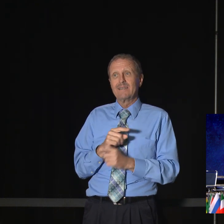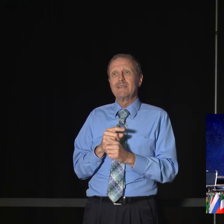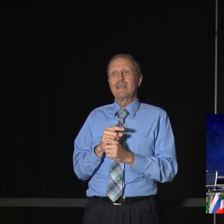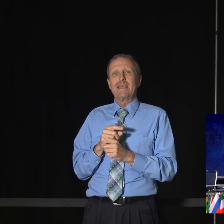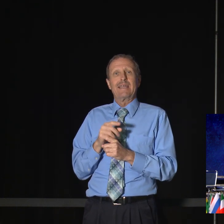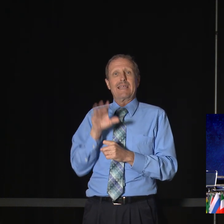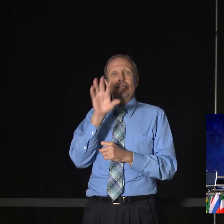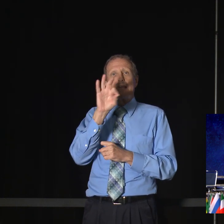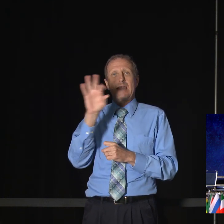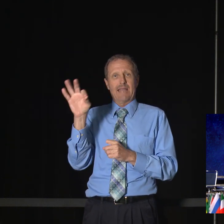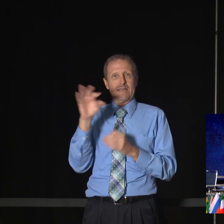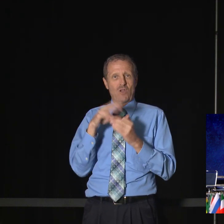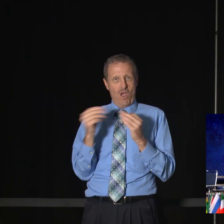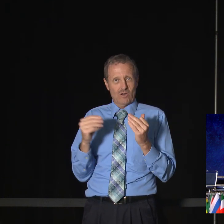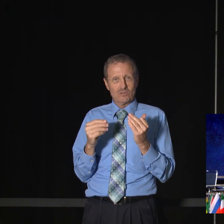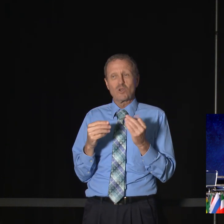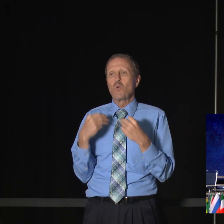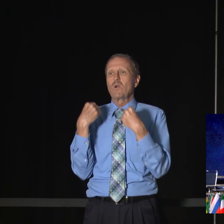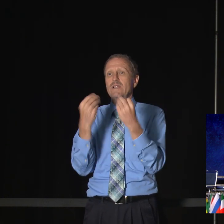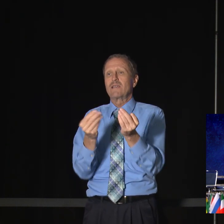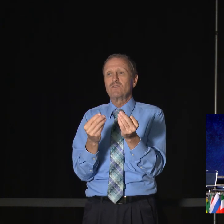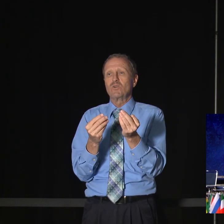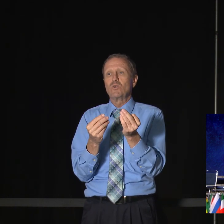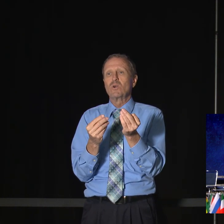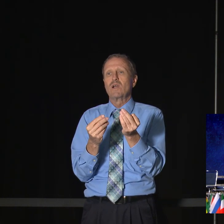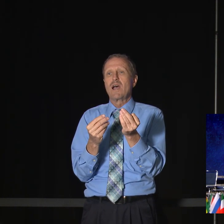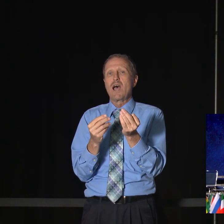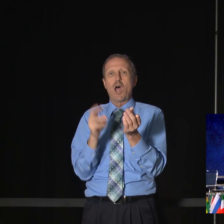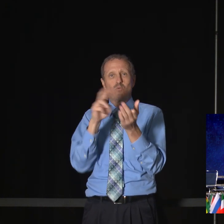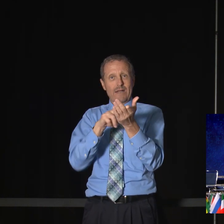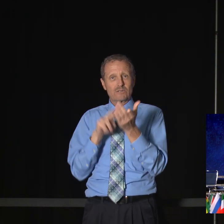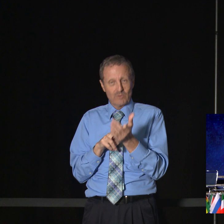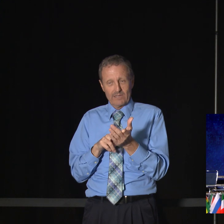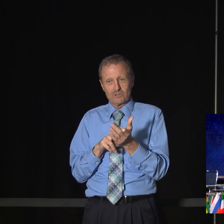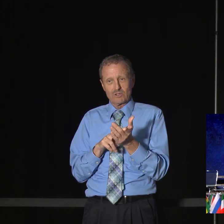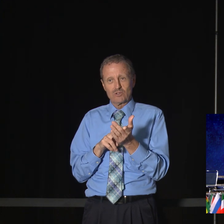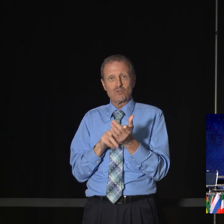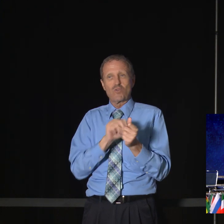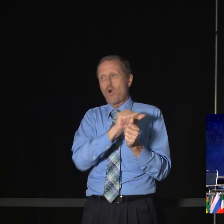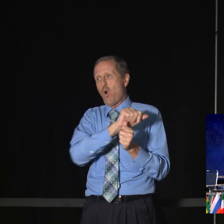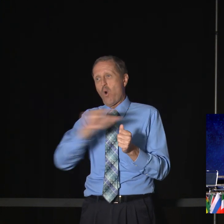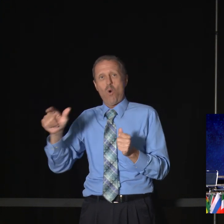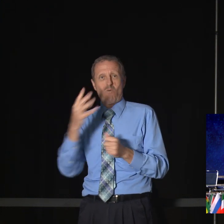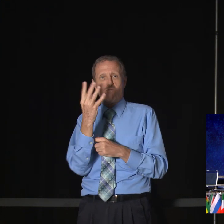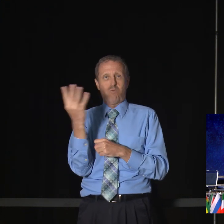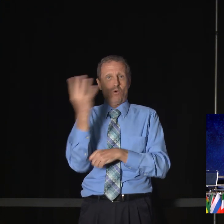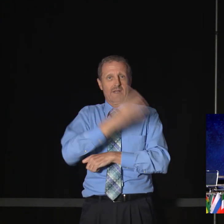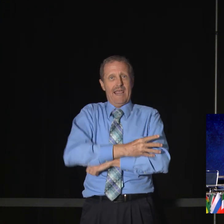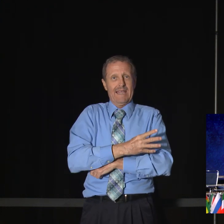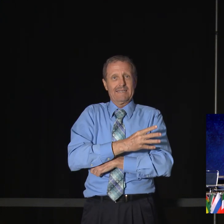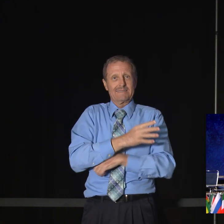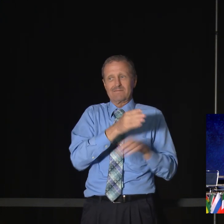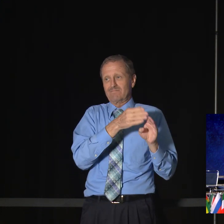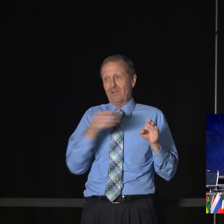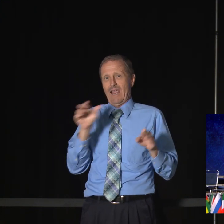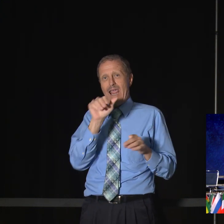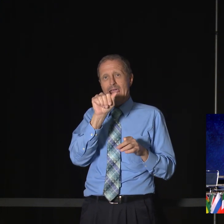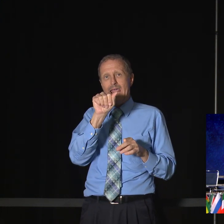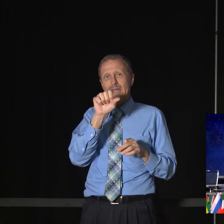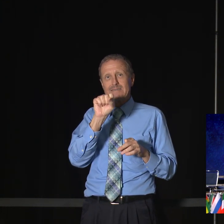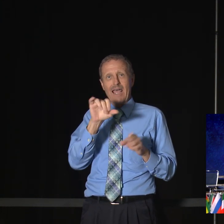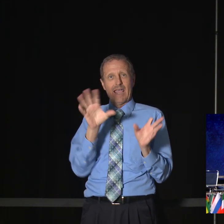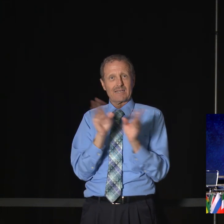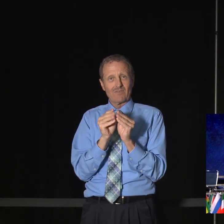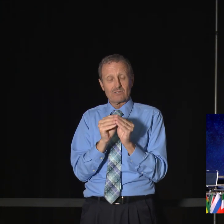only $99, and we give you a complimentary registration to the entire 4 days of the rest of the ASI